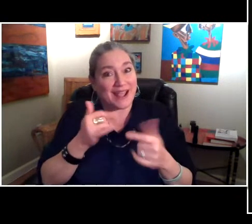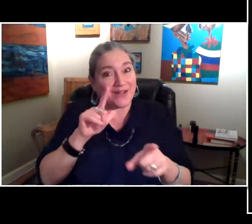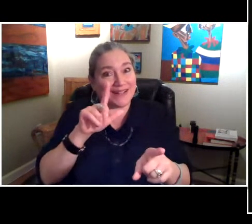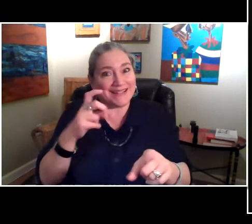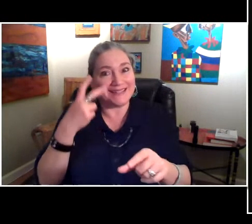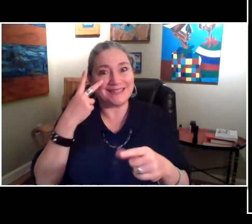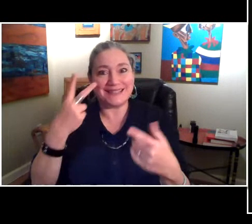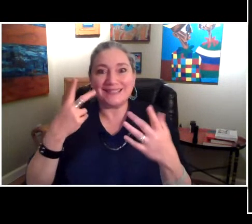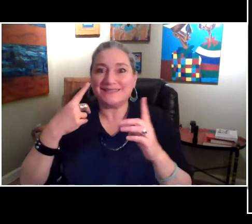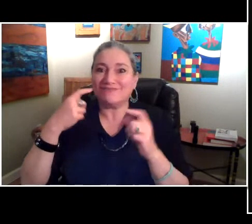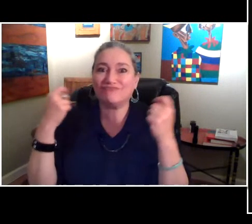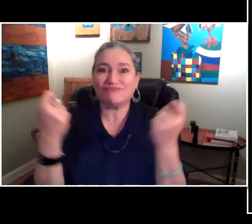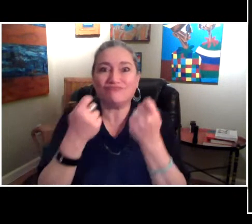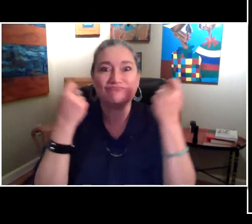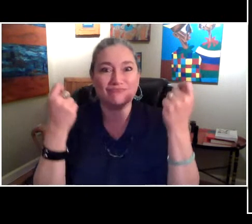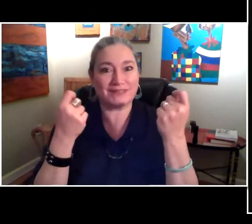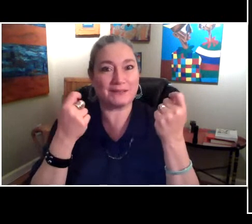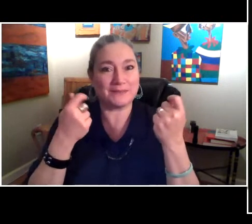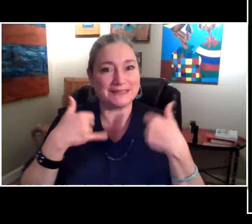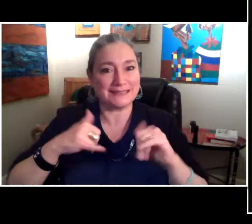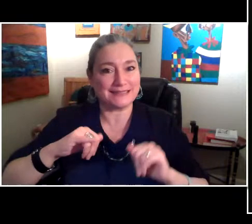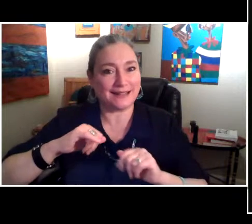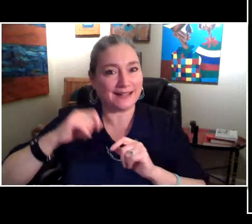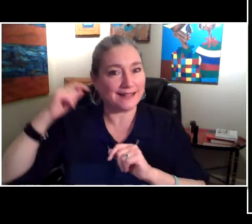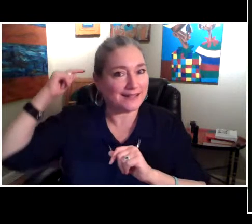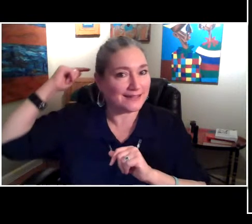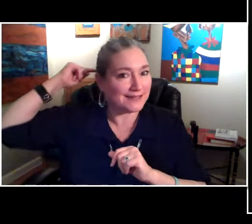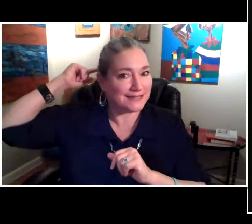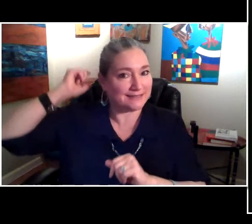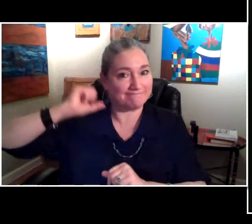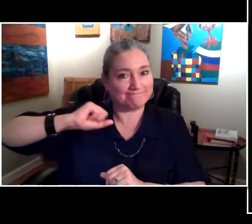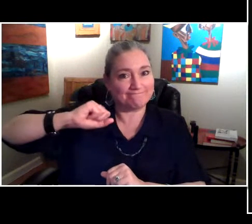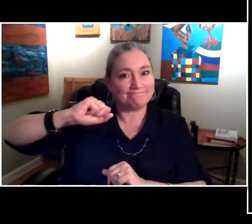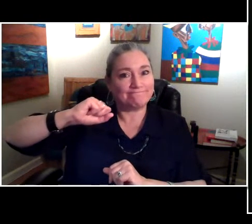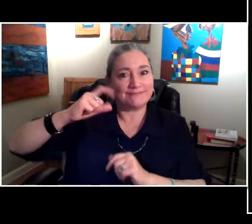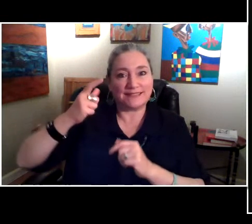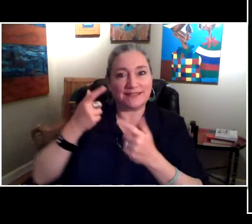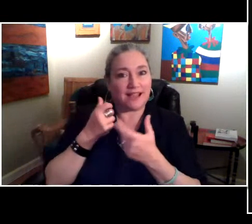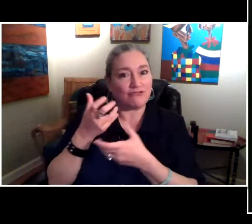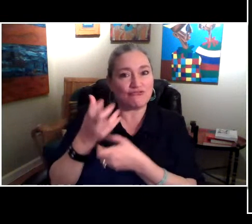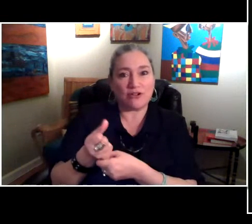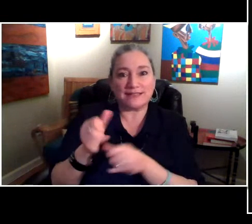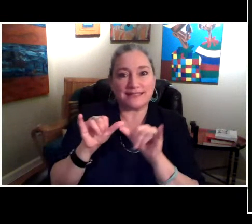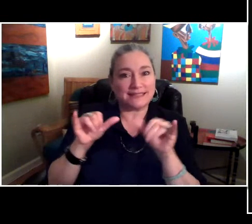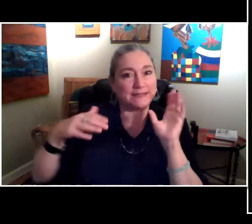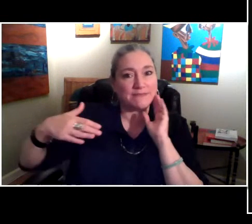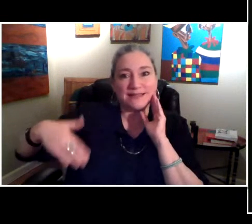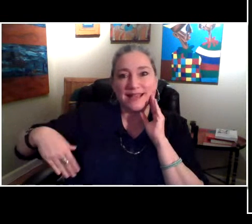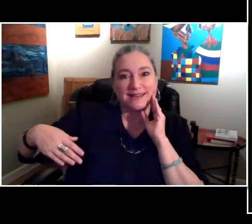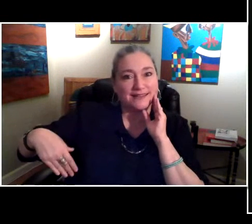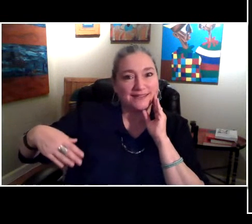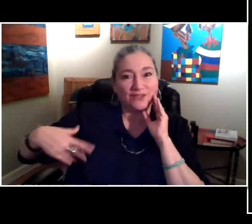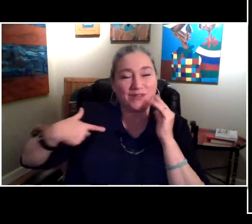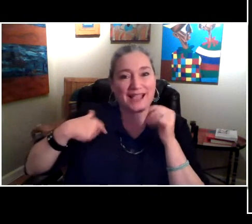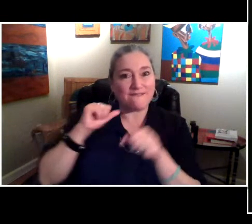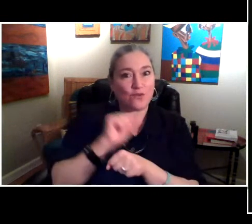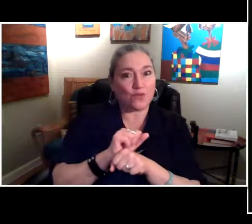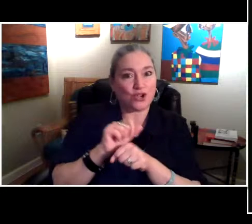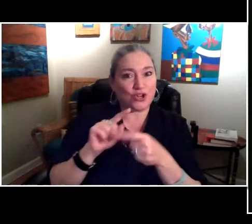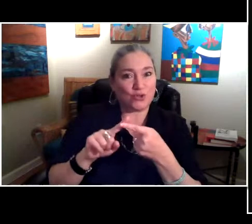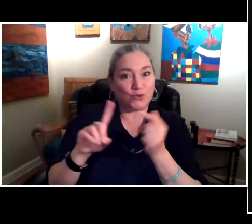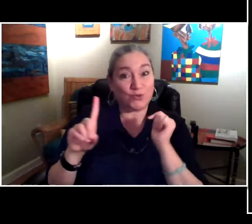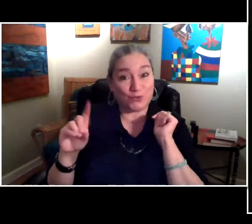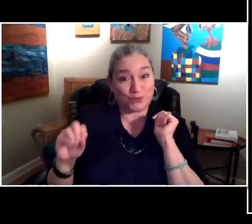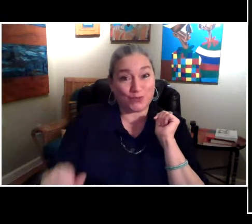shining through. Will the system give access to that? There's the celebration that